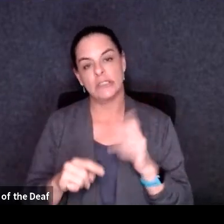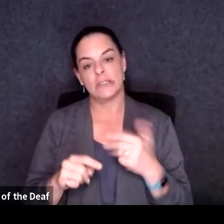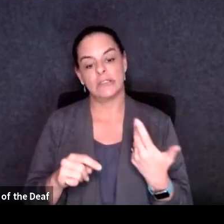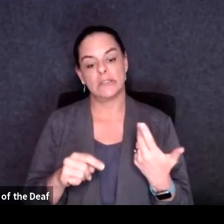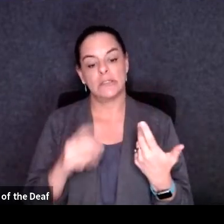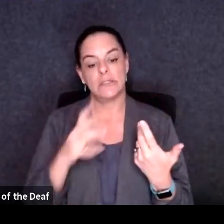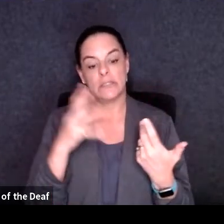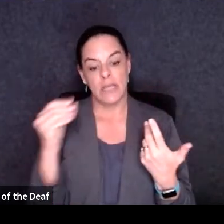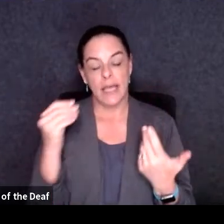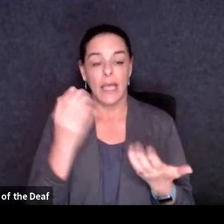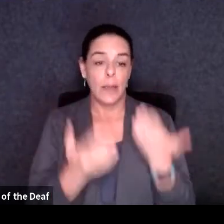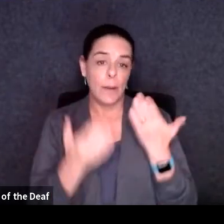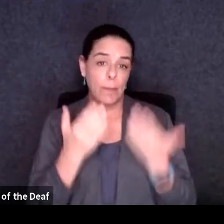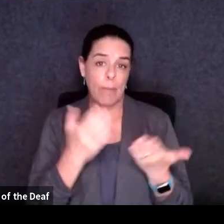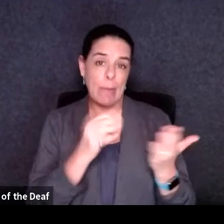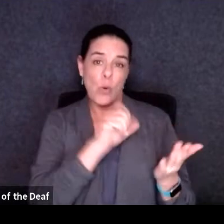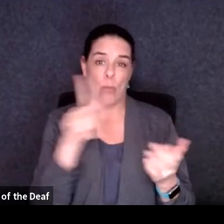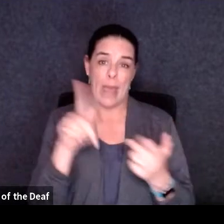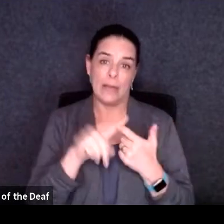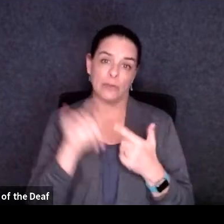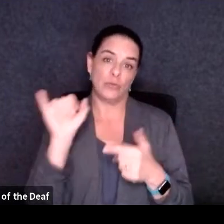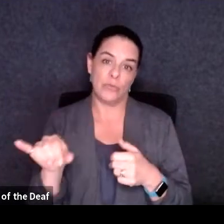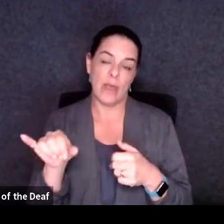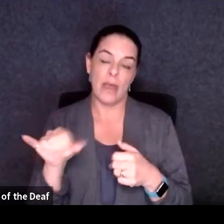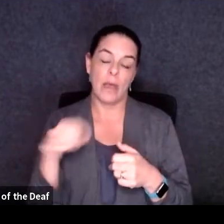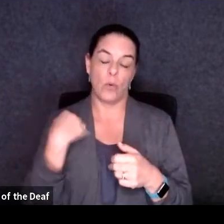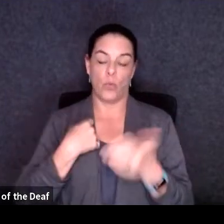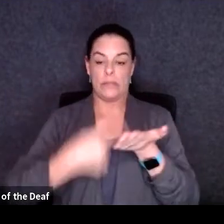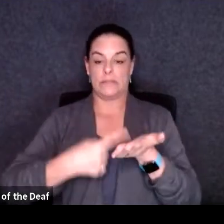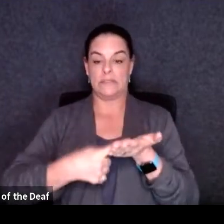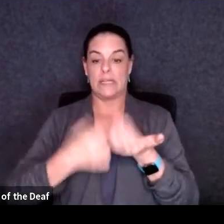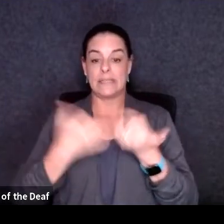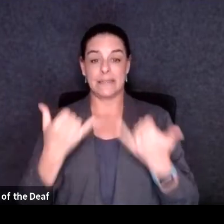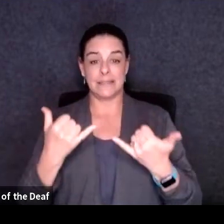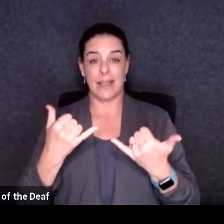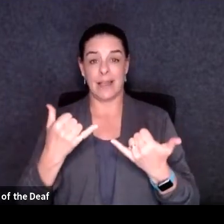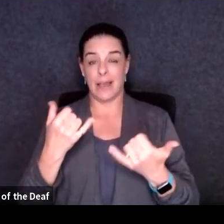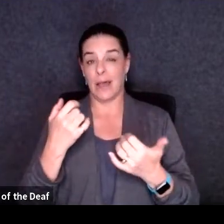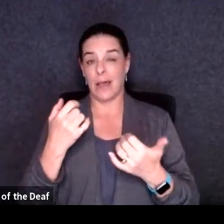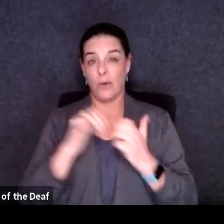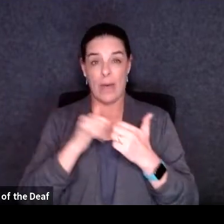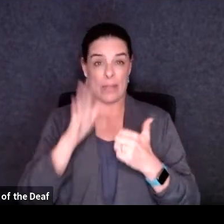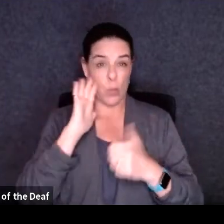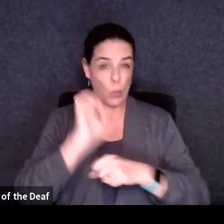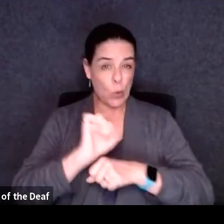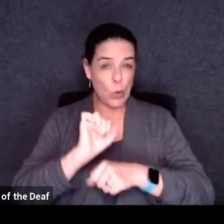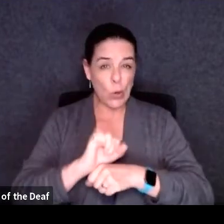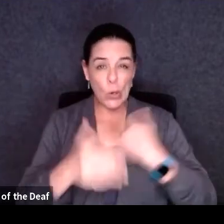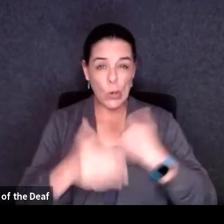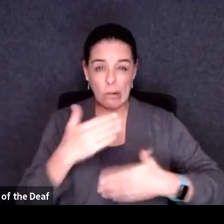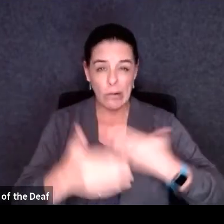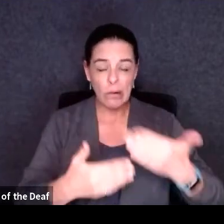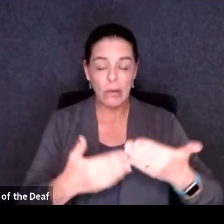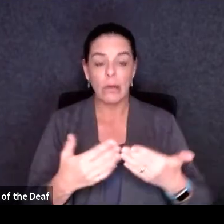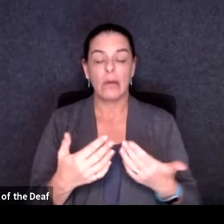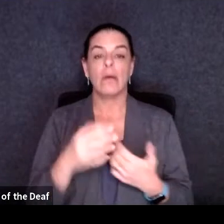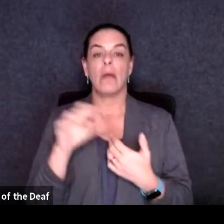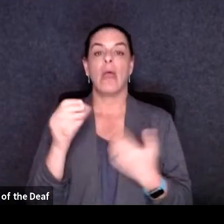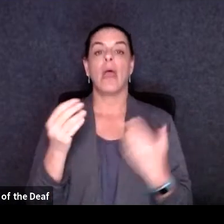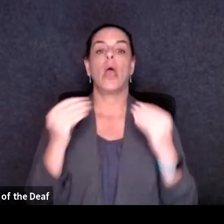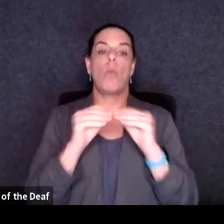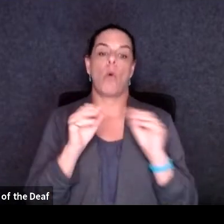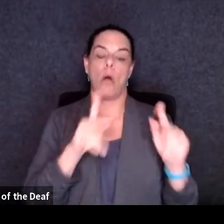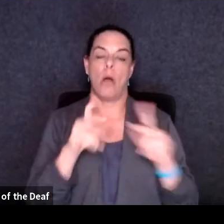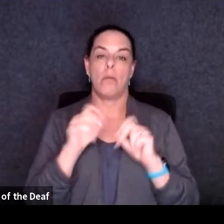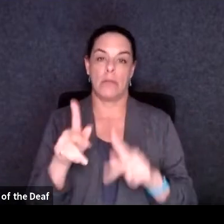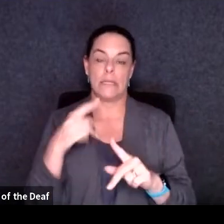And we may be moving back to that. We're discussing that and what that's going to look like. And some other opportunities as far as other